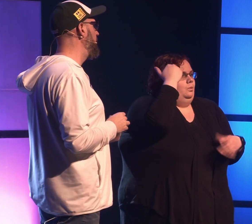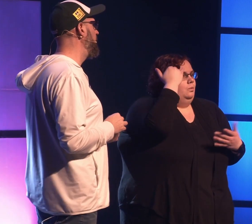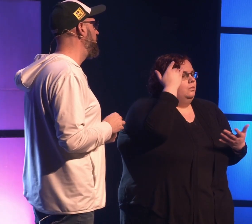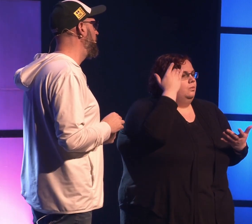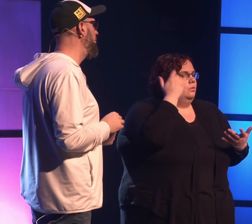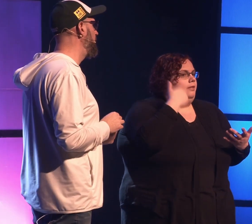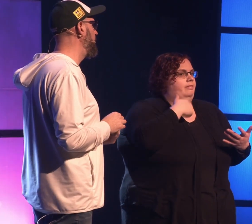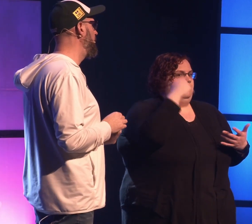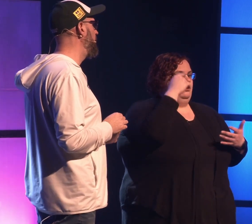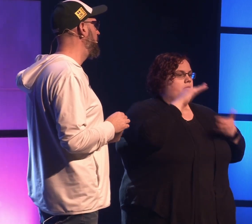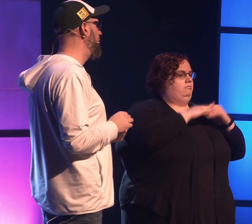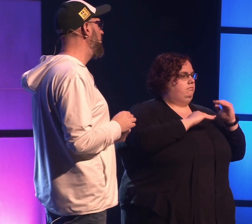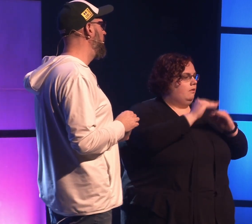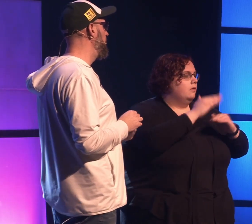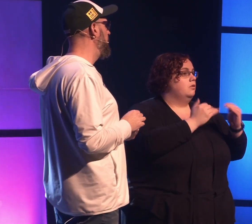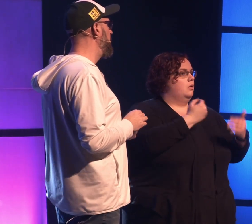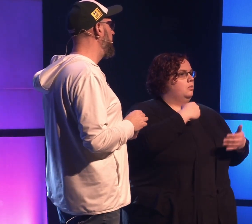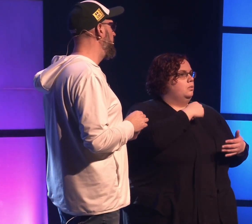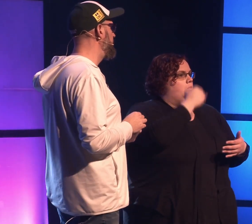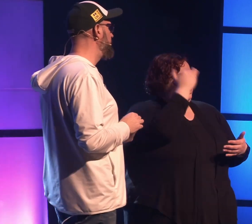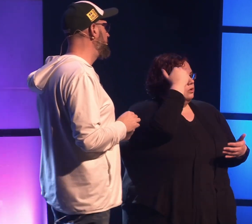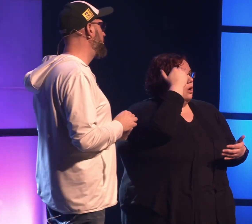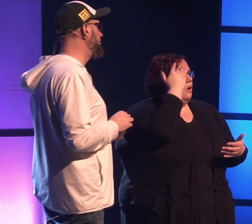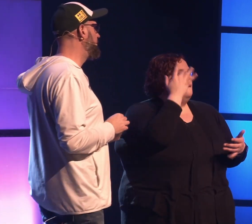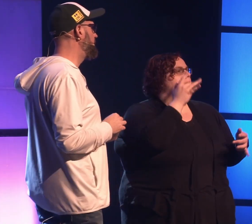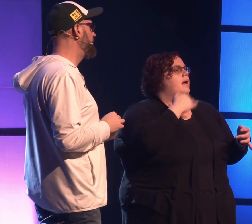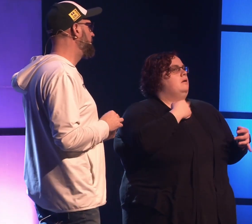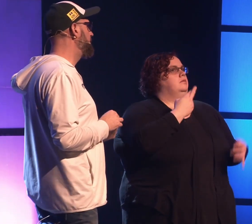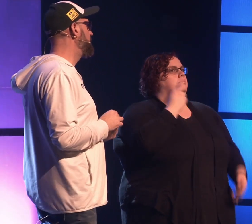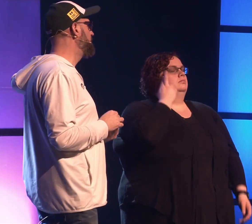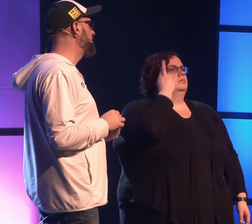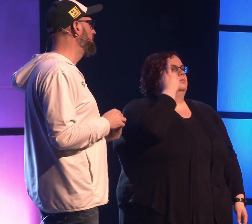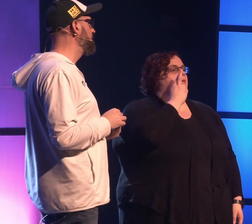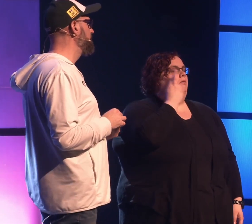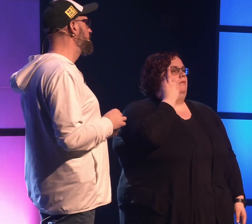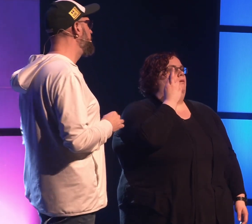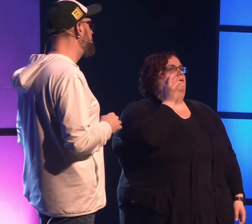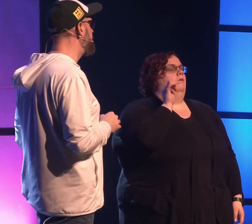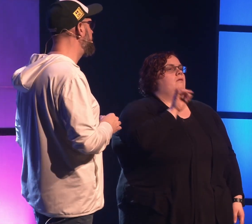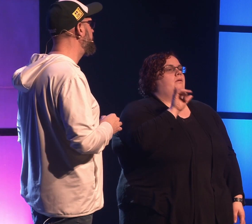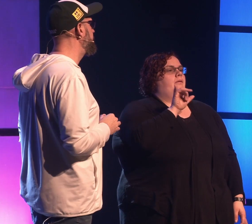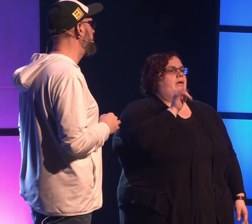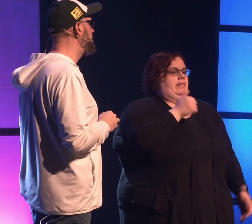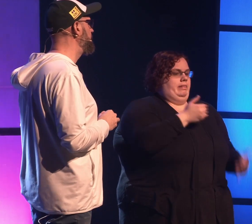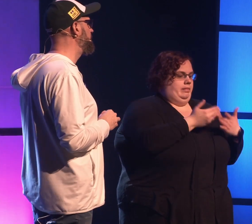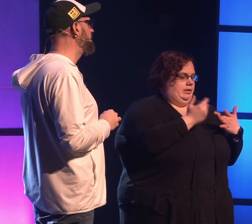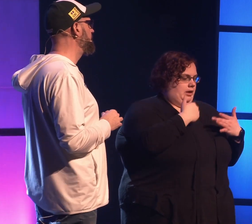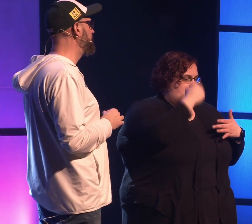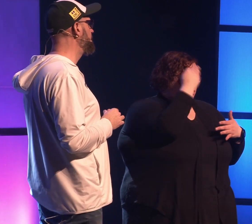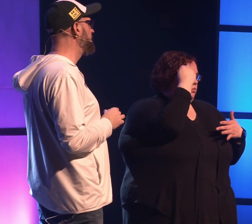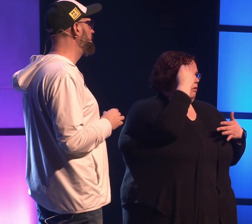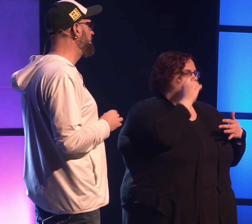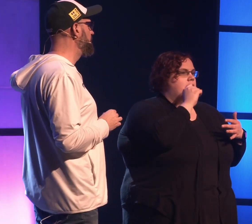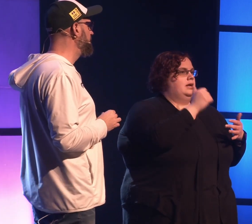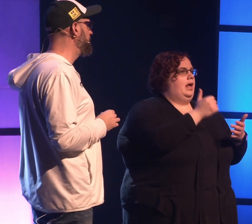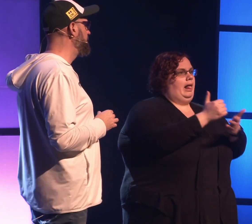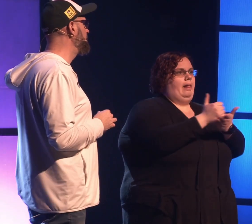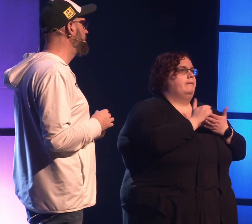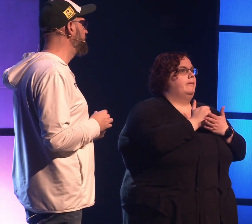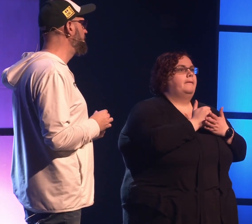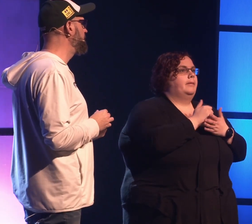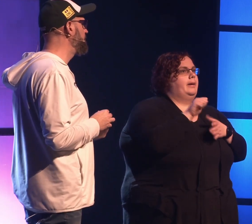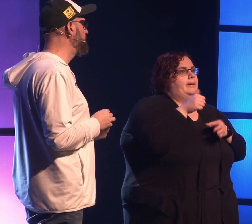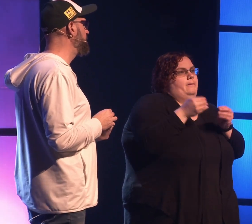I think we get comfortable, we think that we know, and then I started to realize that the things that I knew were not really serving me well